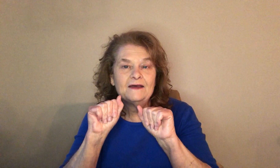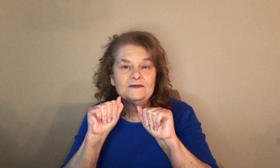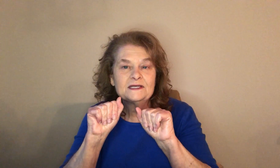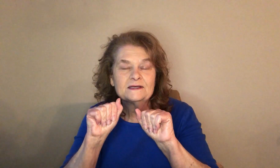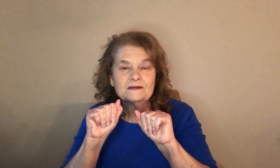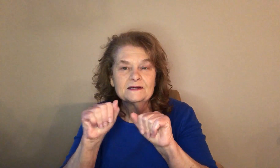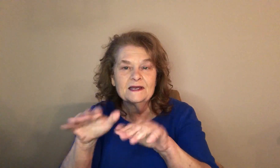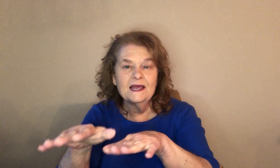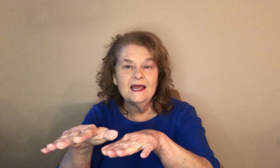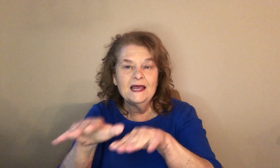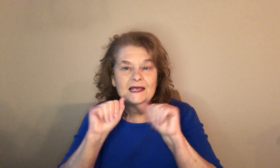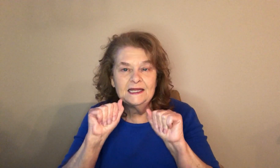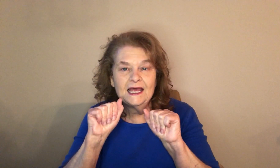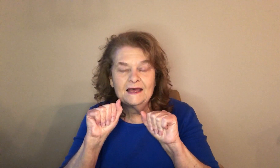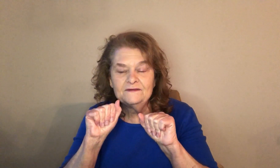left, left,